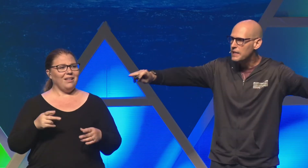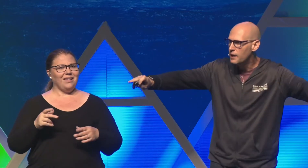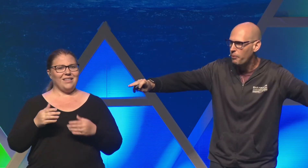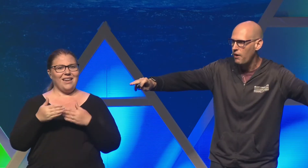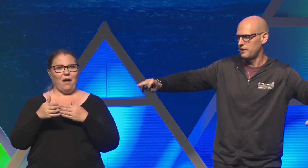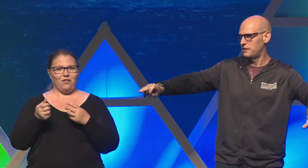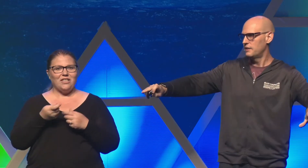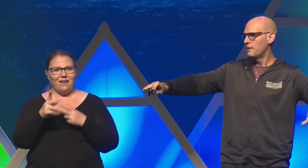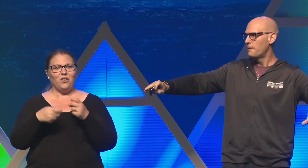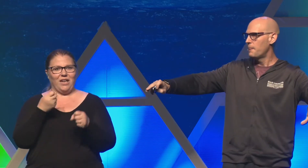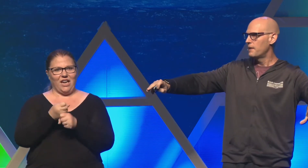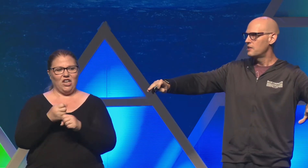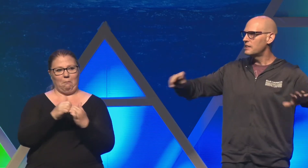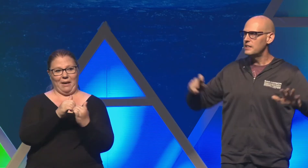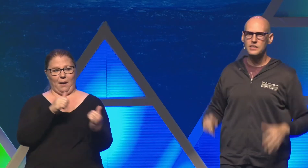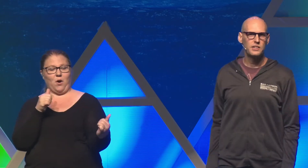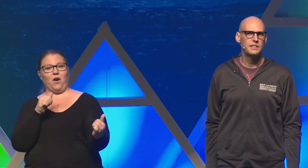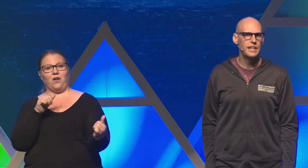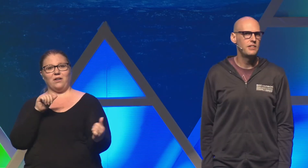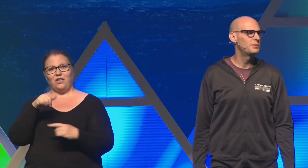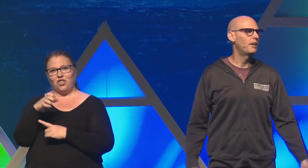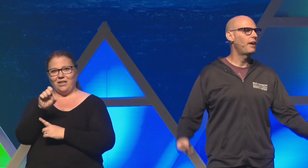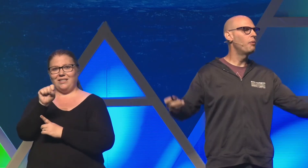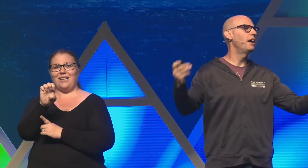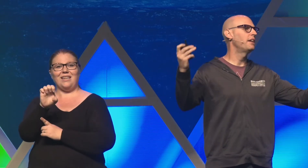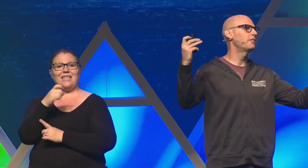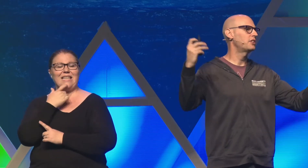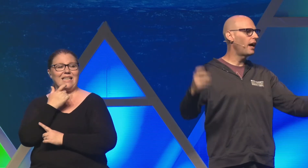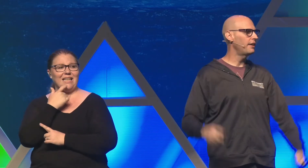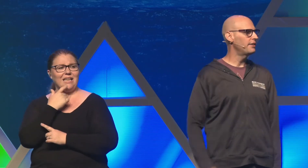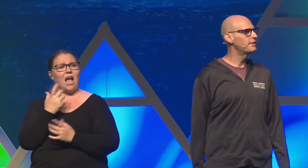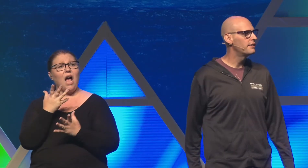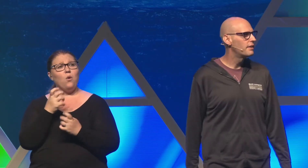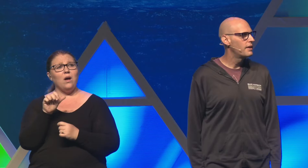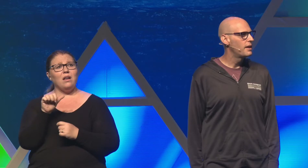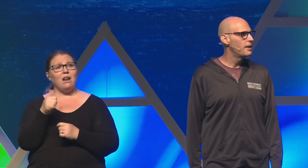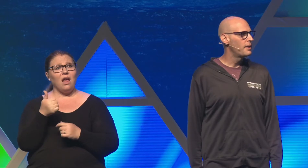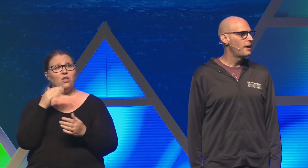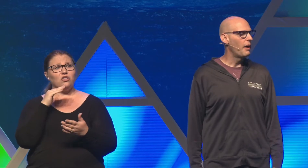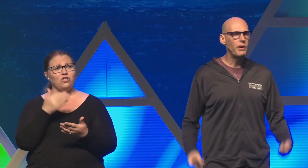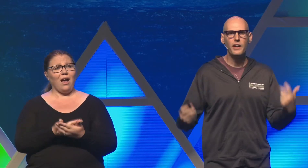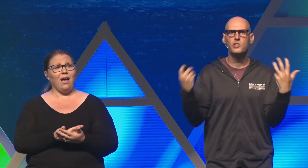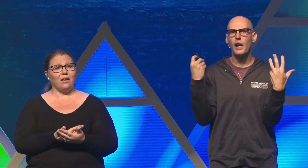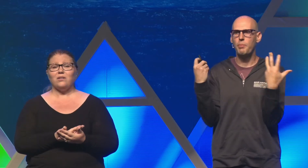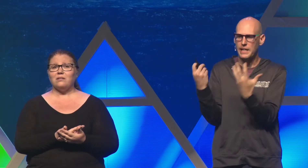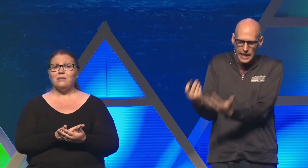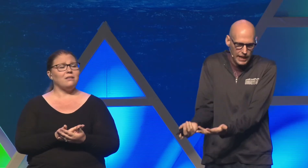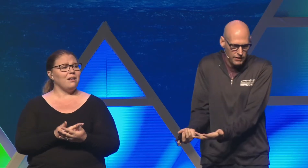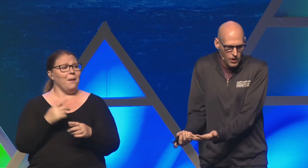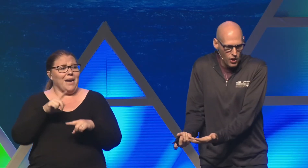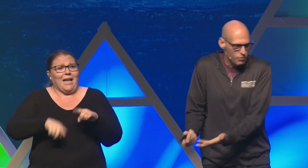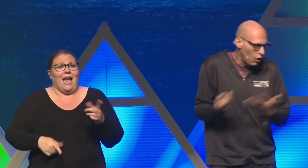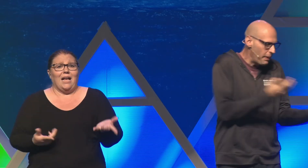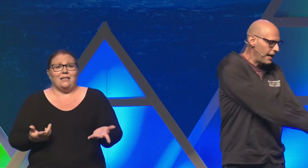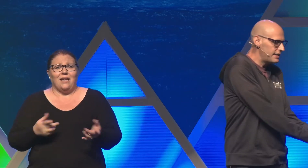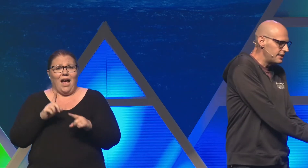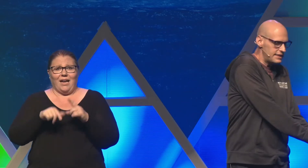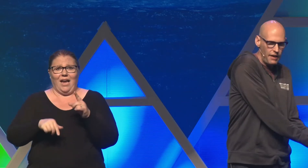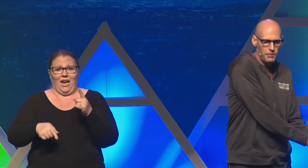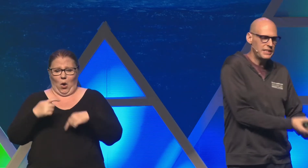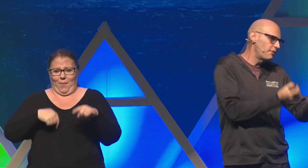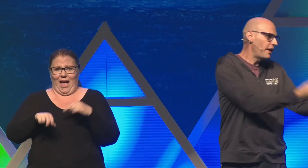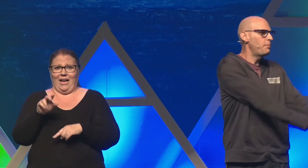of being apart, Jesse starts to say to himself, I want another child. I want another child, but I can't go back